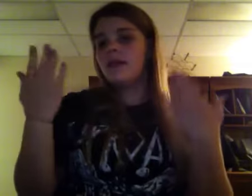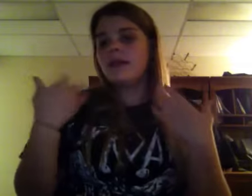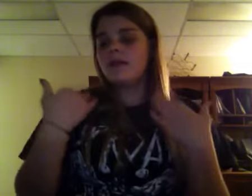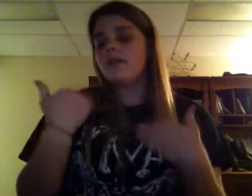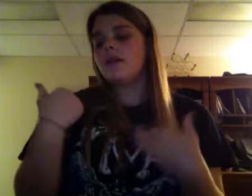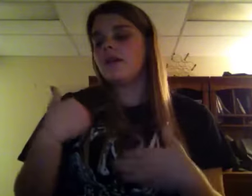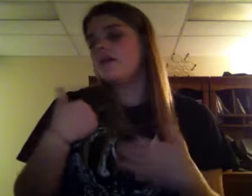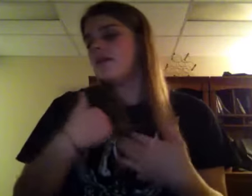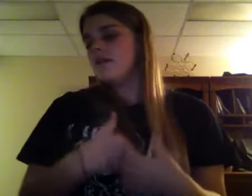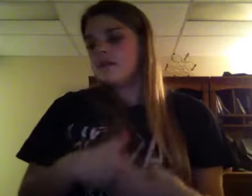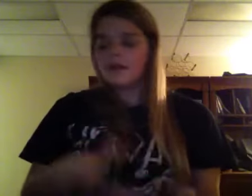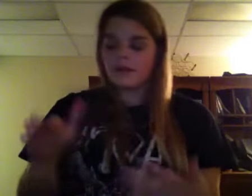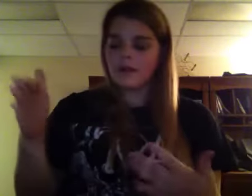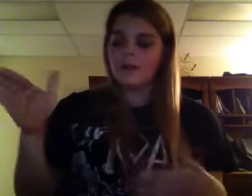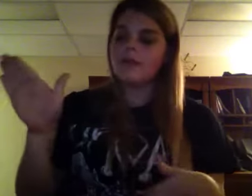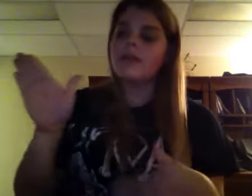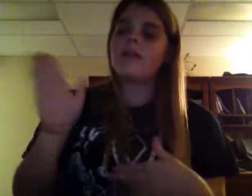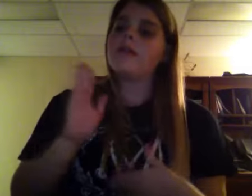relax your hands. You're gonna get carpal tunnel.